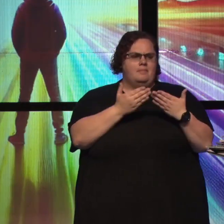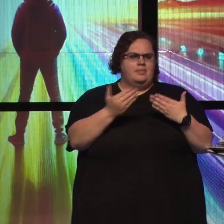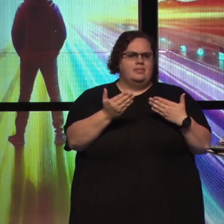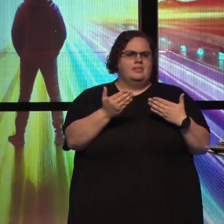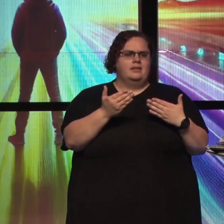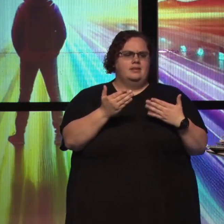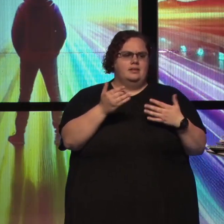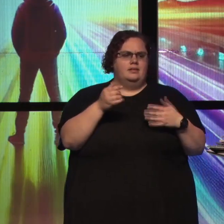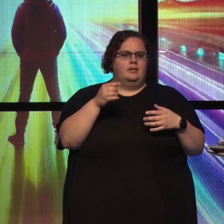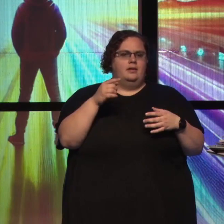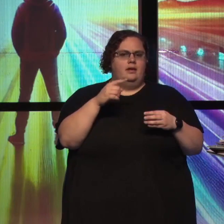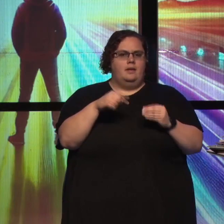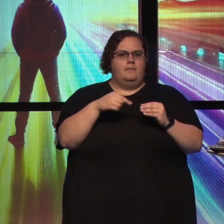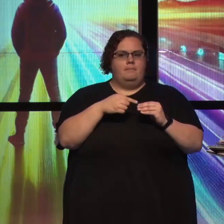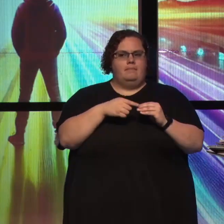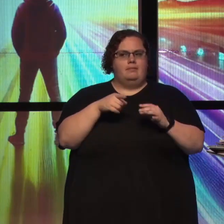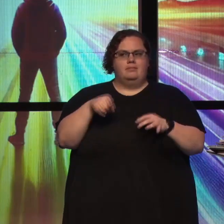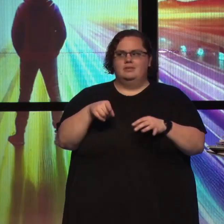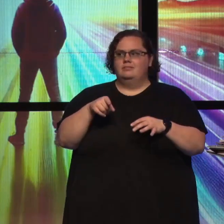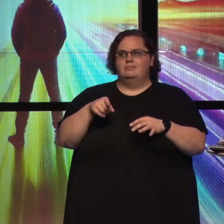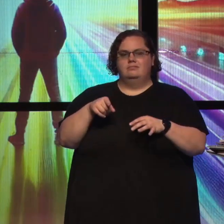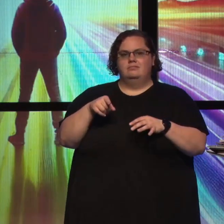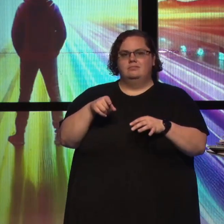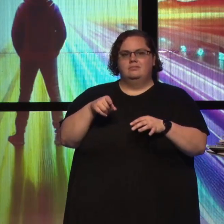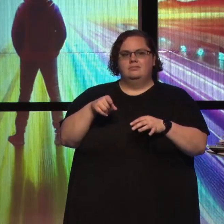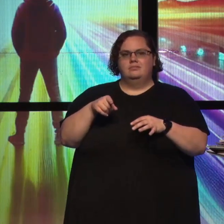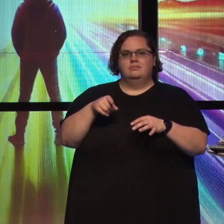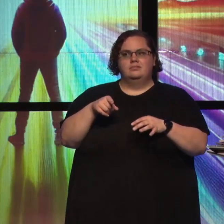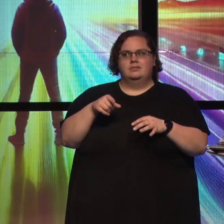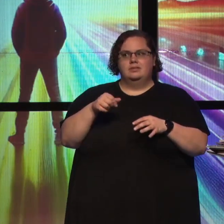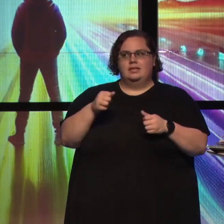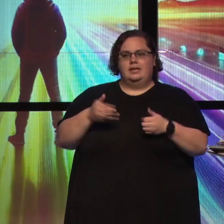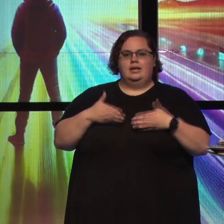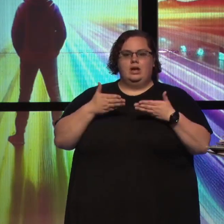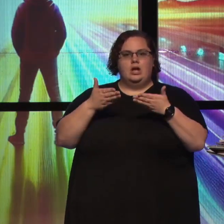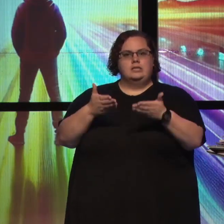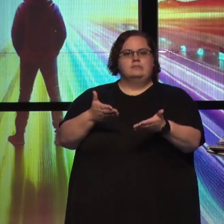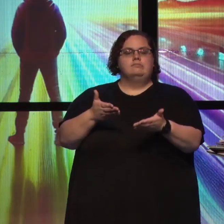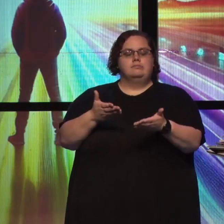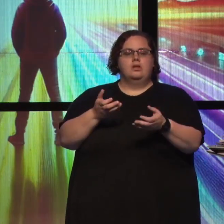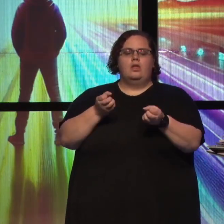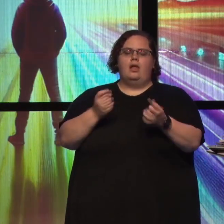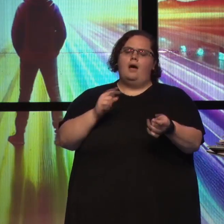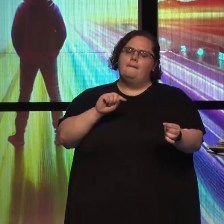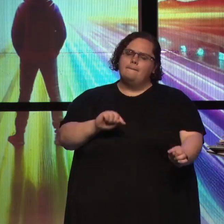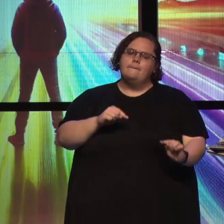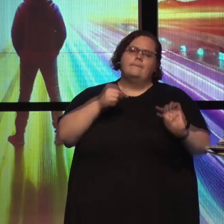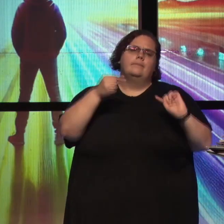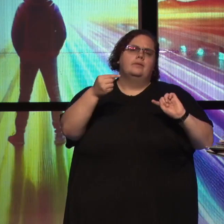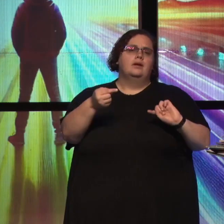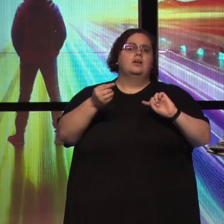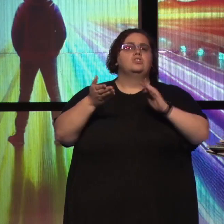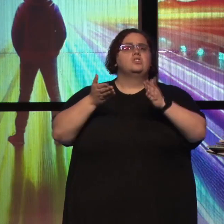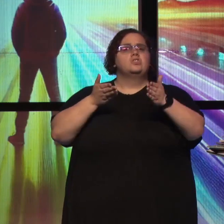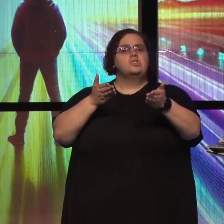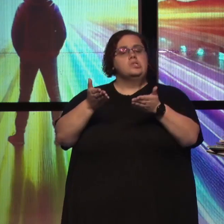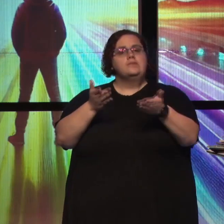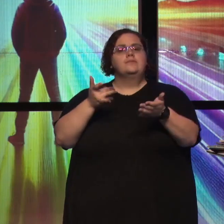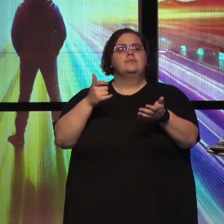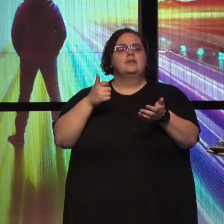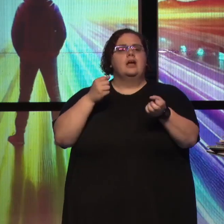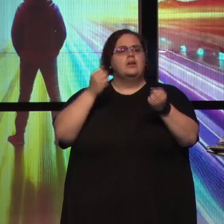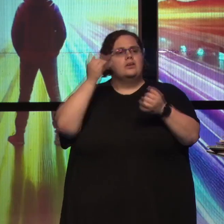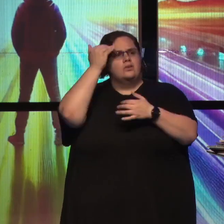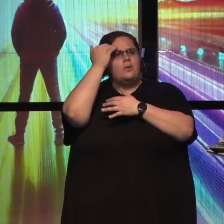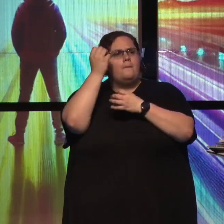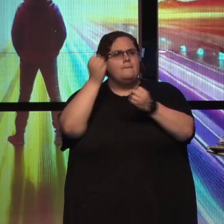that's intrinsically disordered, that it produces a lot of hurt and pain, even in serving and doing this beautiful thing. So those of you, I know many